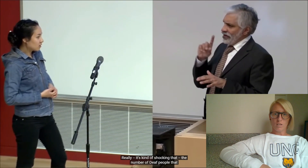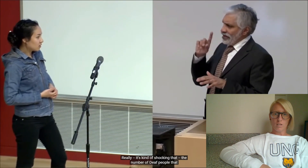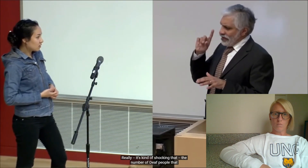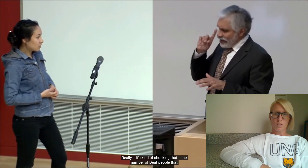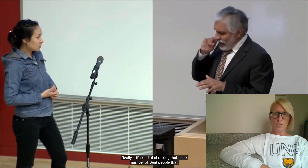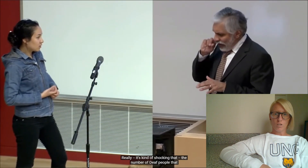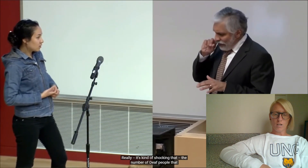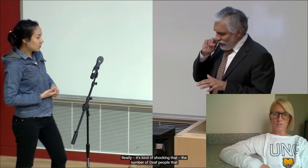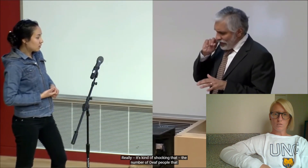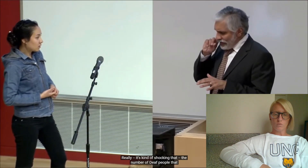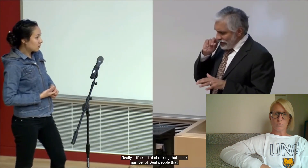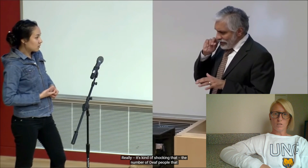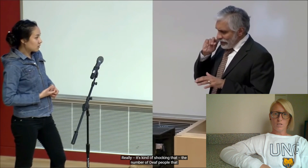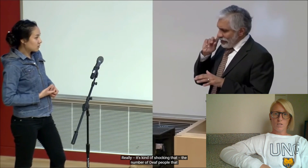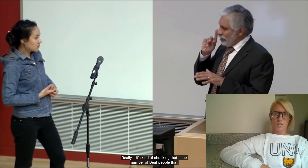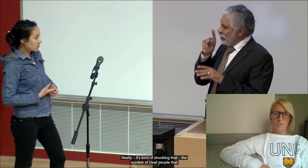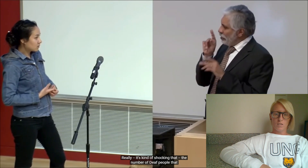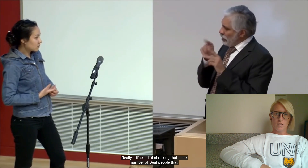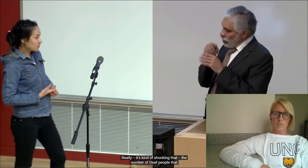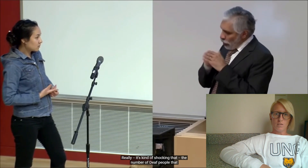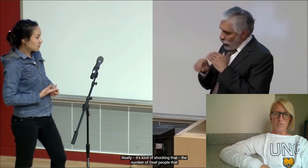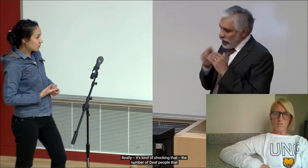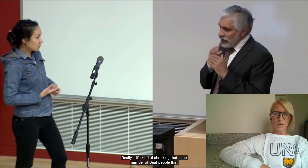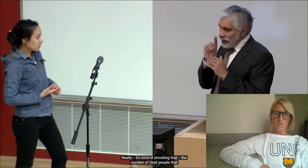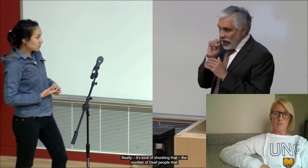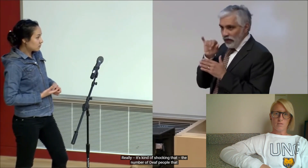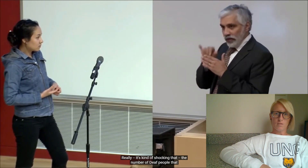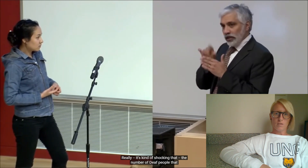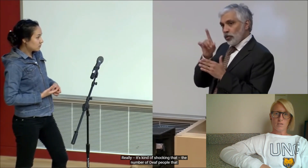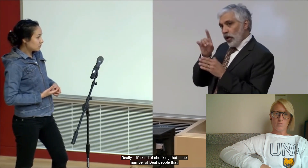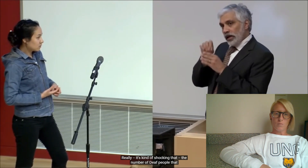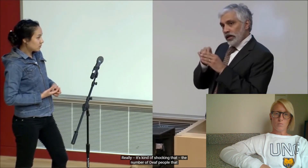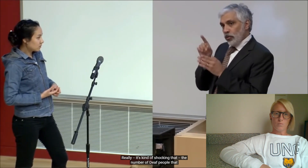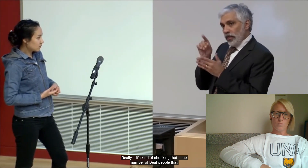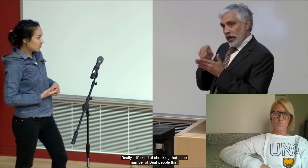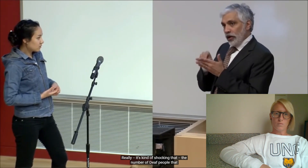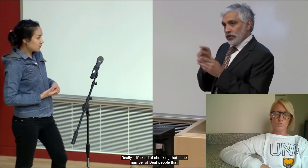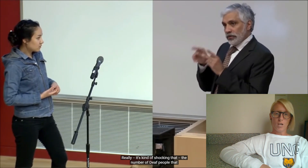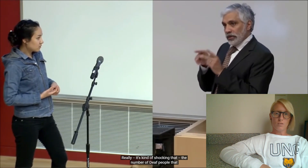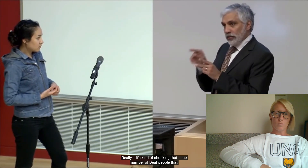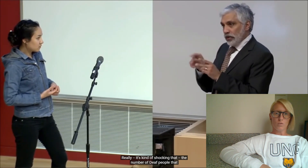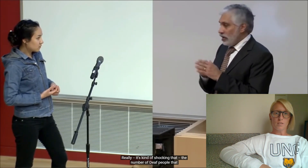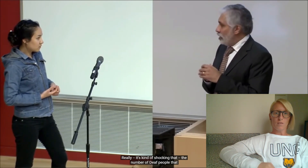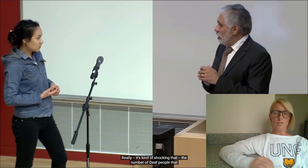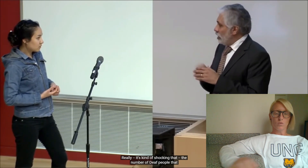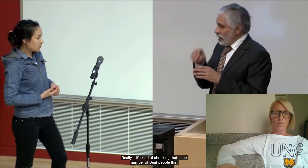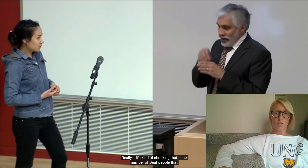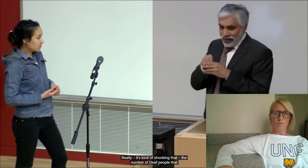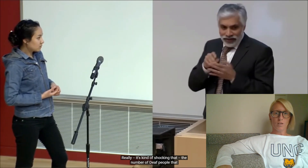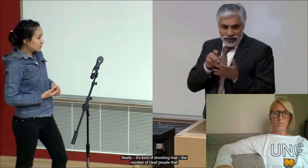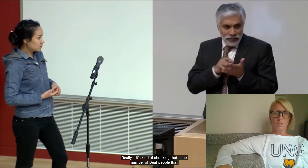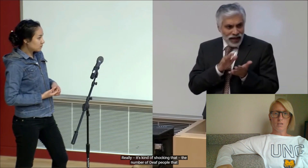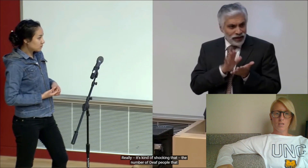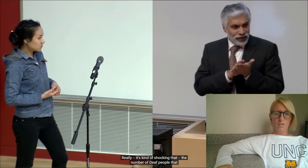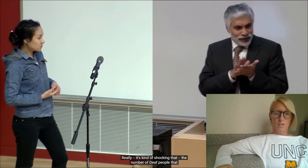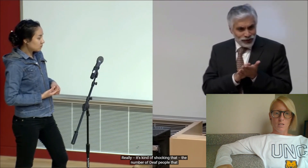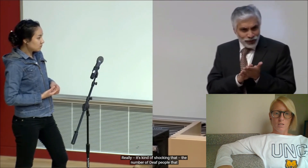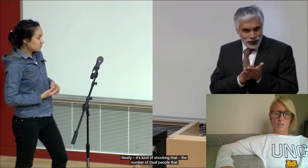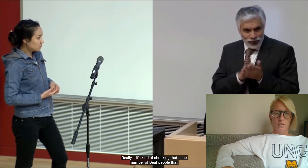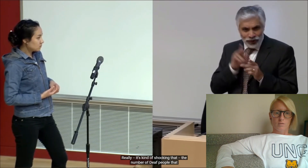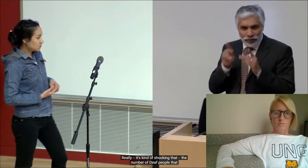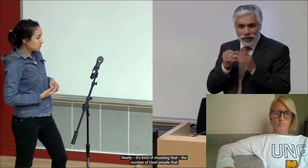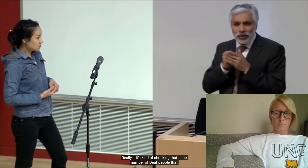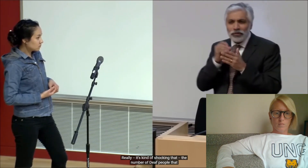And I'm Really, it's shocked kind to of shocking hear that the child was born deaf. into a it's hearing the family. number of